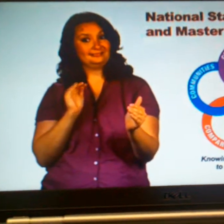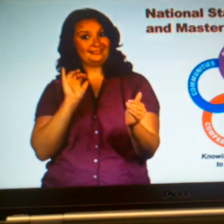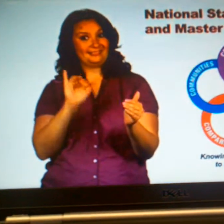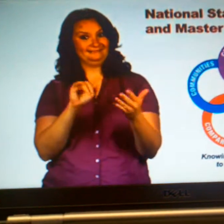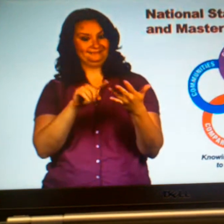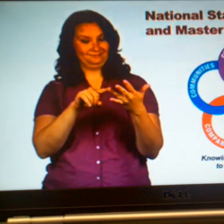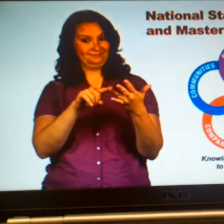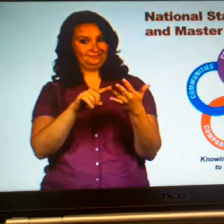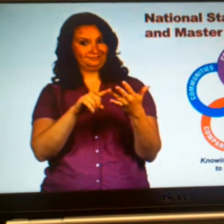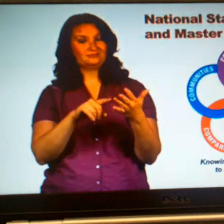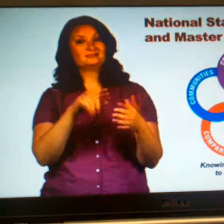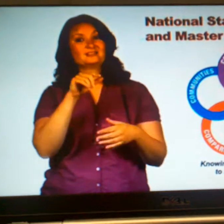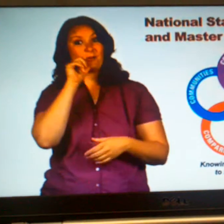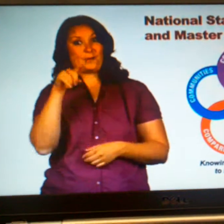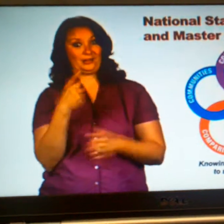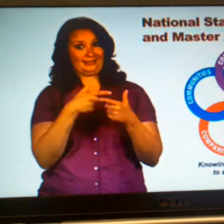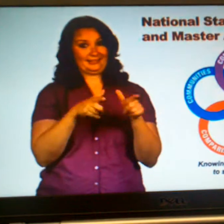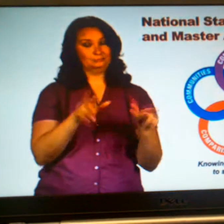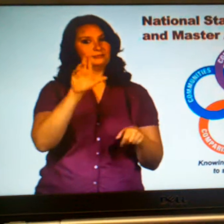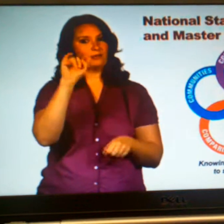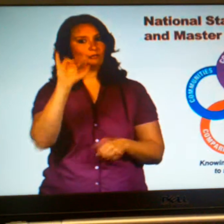English. That would be the comparisons.